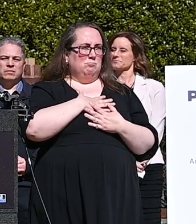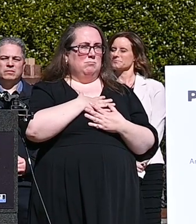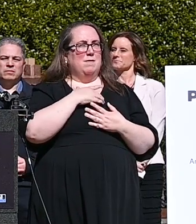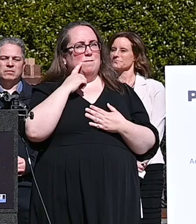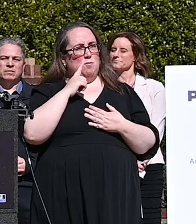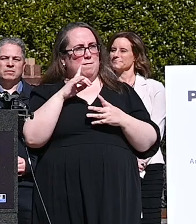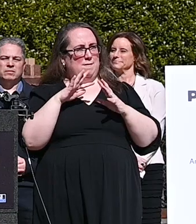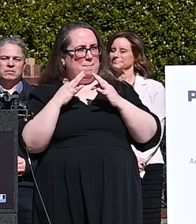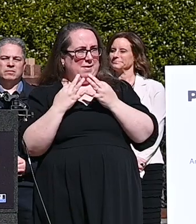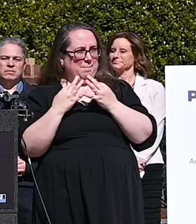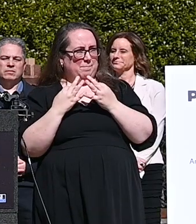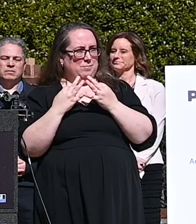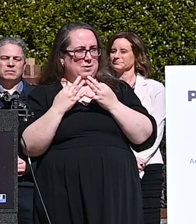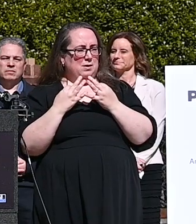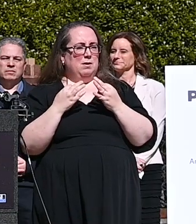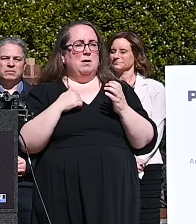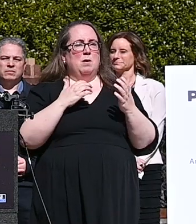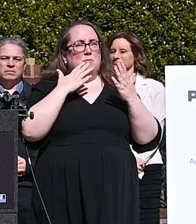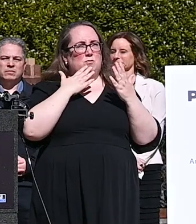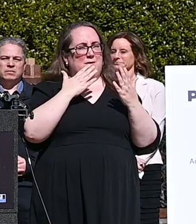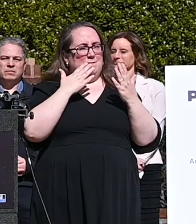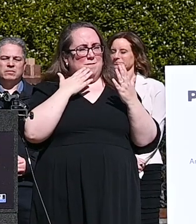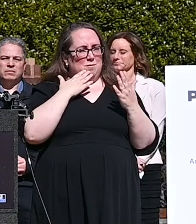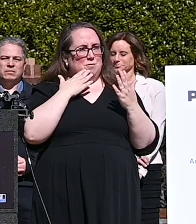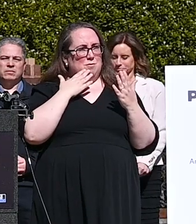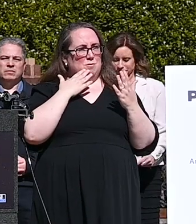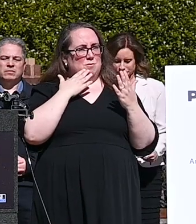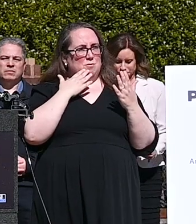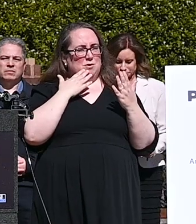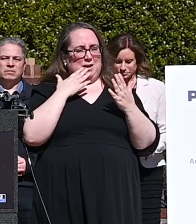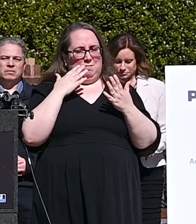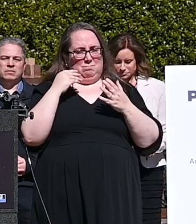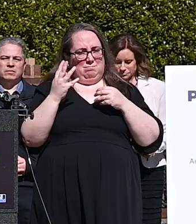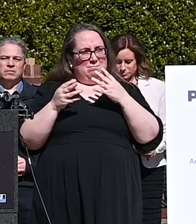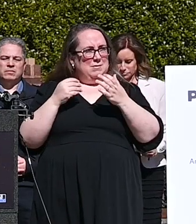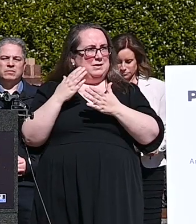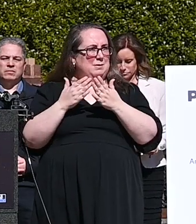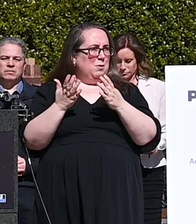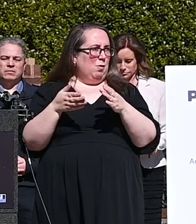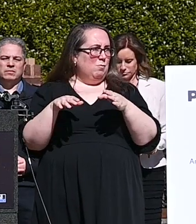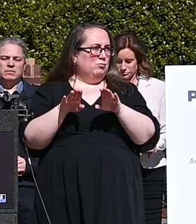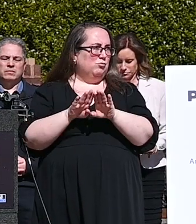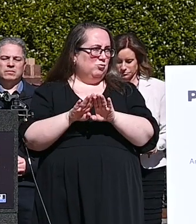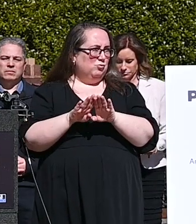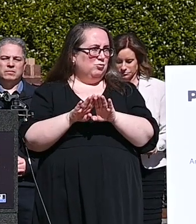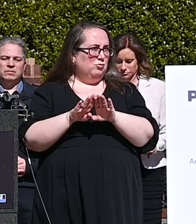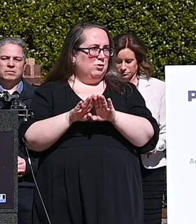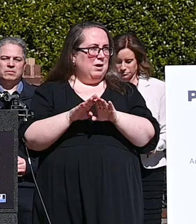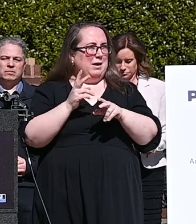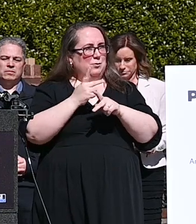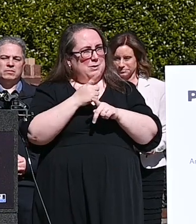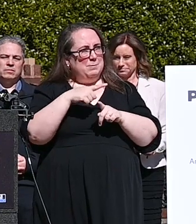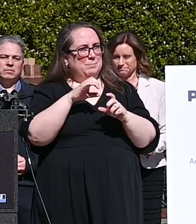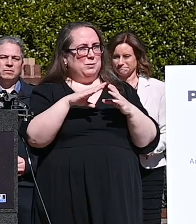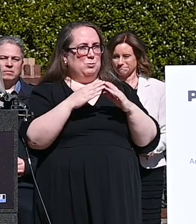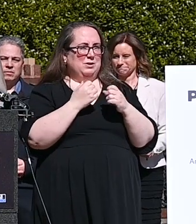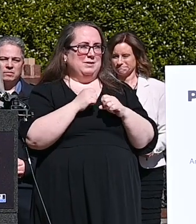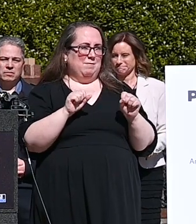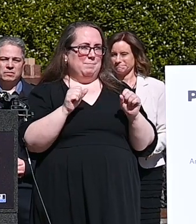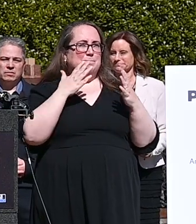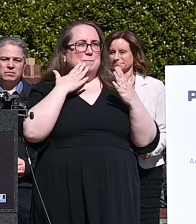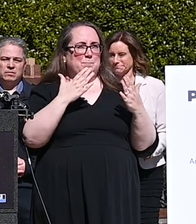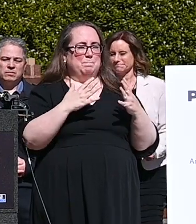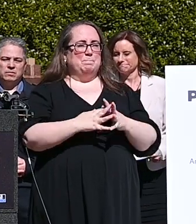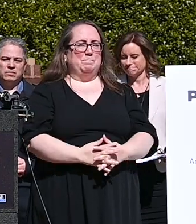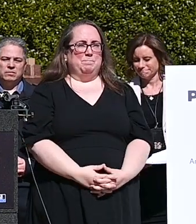victim, and I'm grateful that they were able to take some steps to provide them with some closure and keep this community safe. Thank